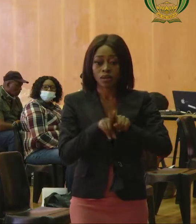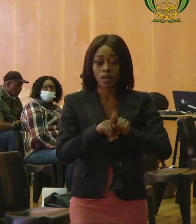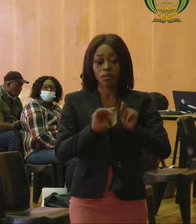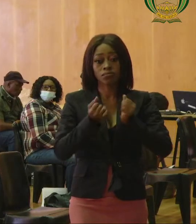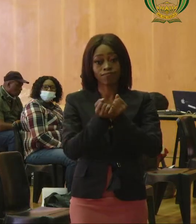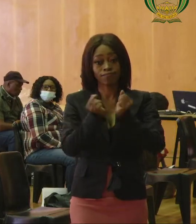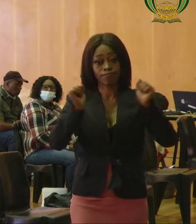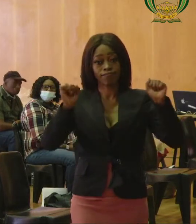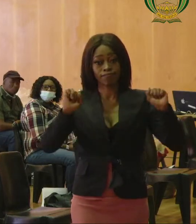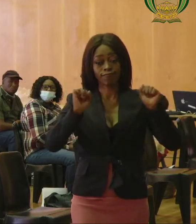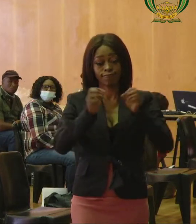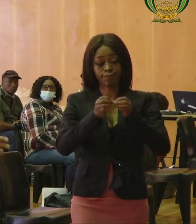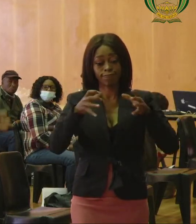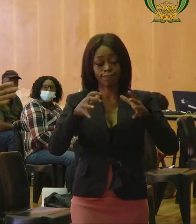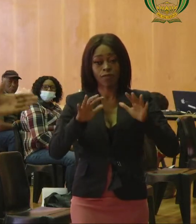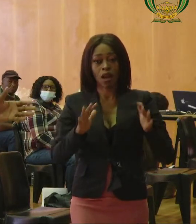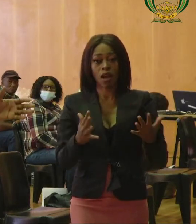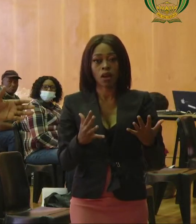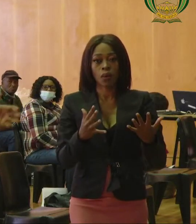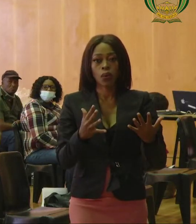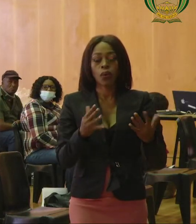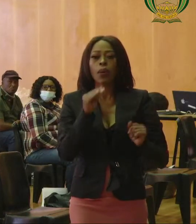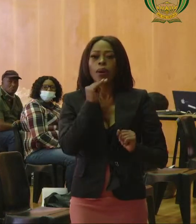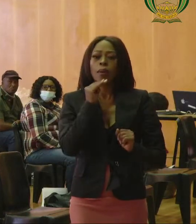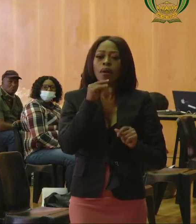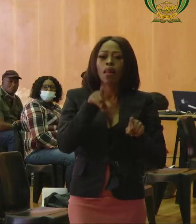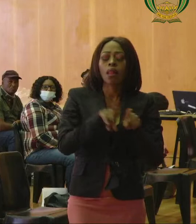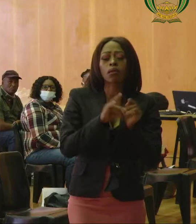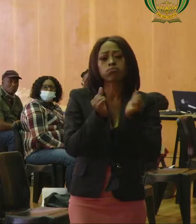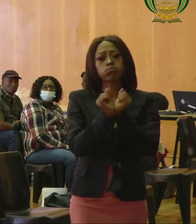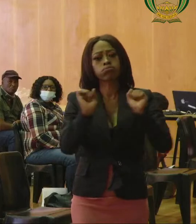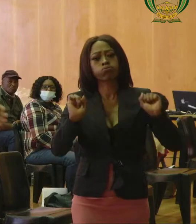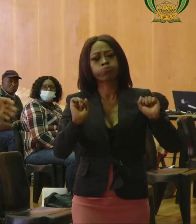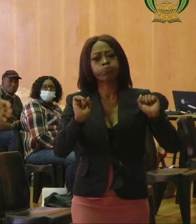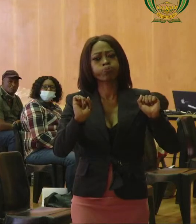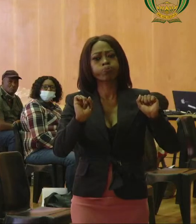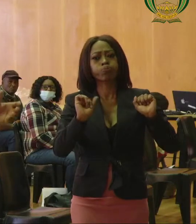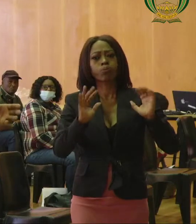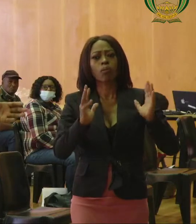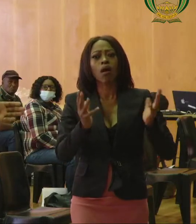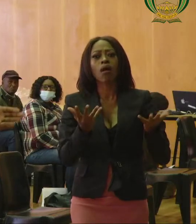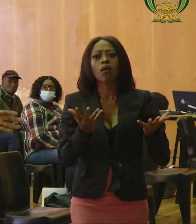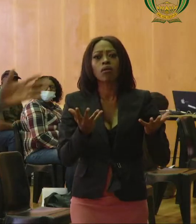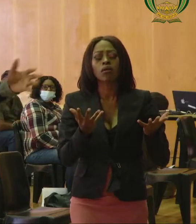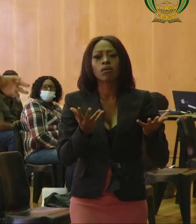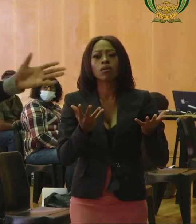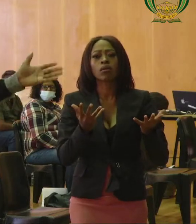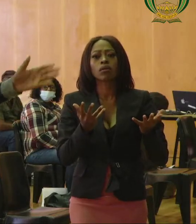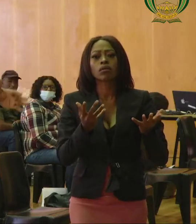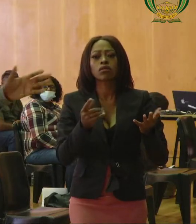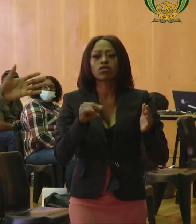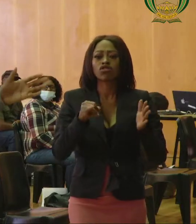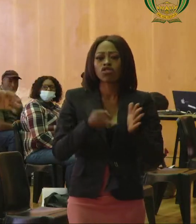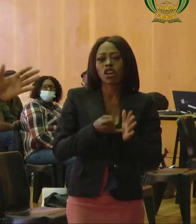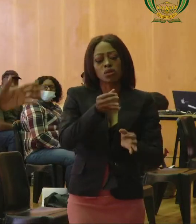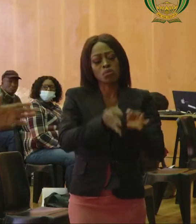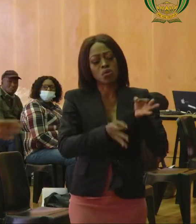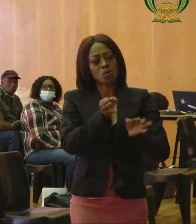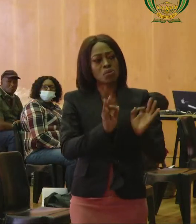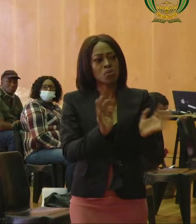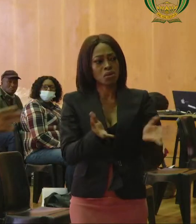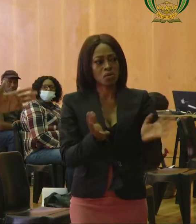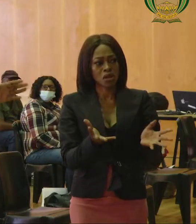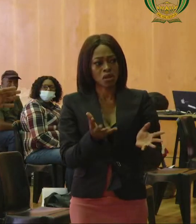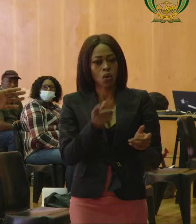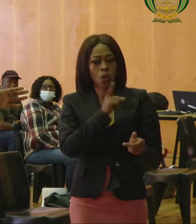by strengthening democracy, I don't mean strengthening democracy by democracy for politicians only, where you are